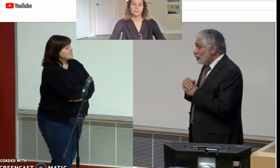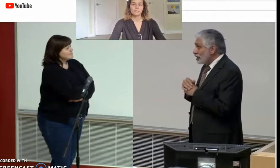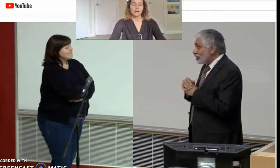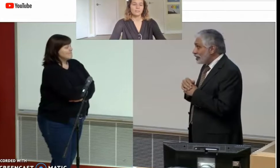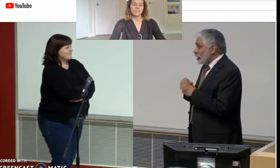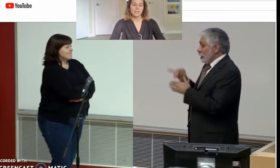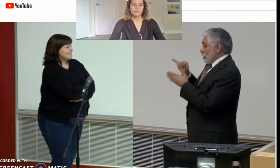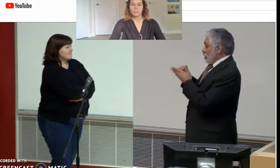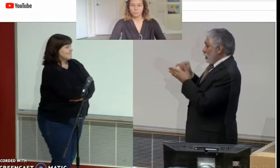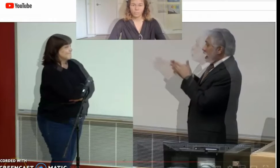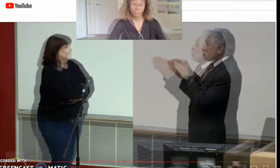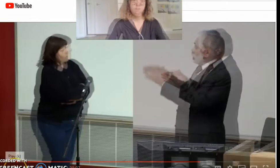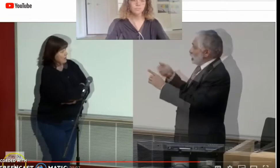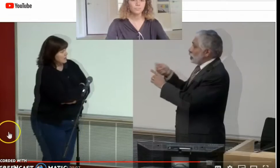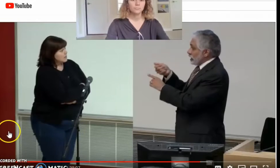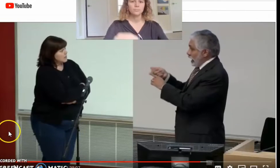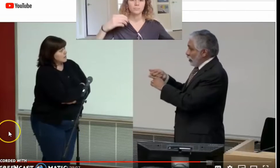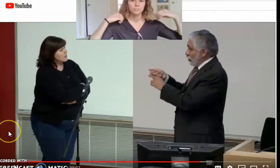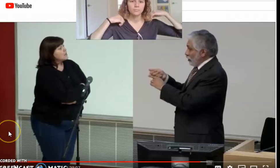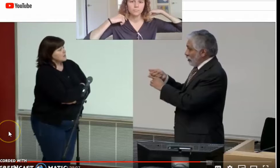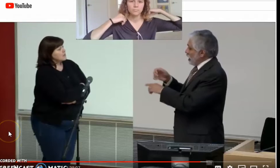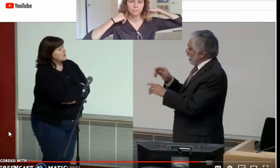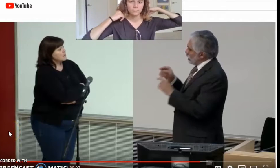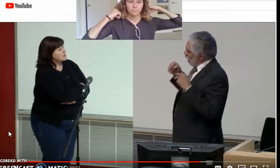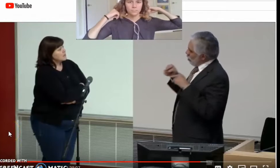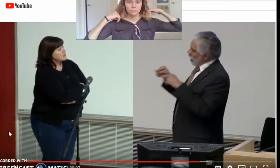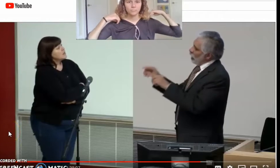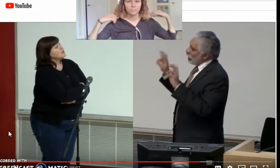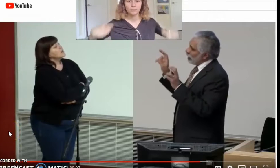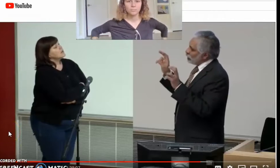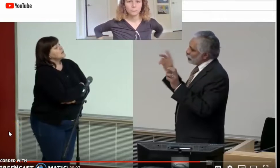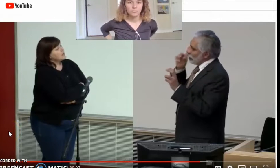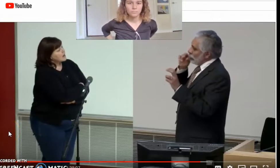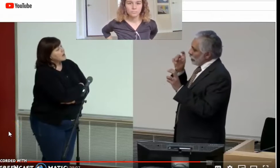But oftentimes they won't.